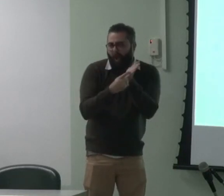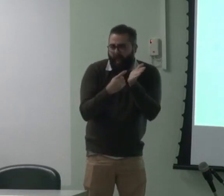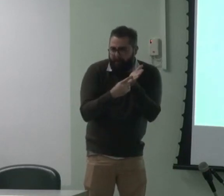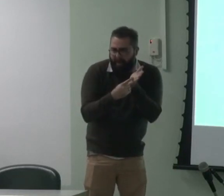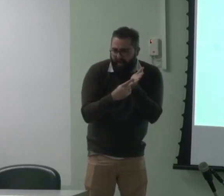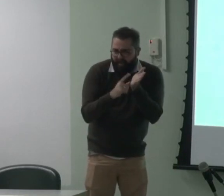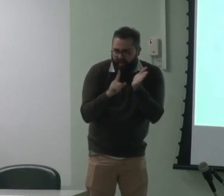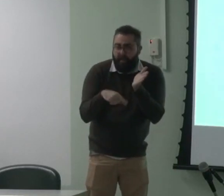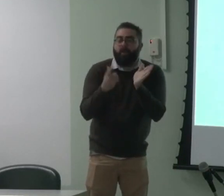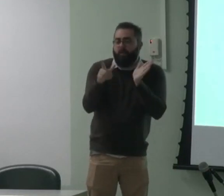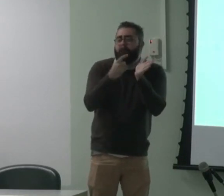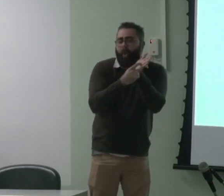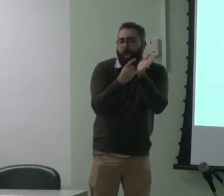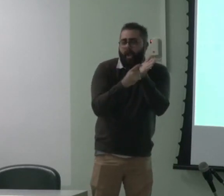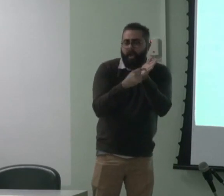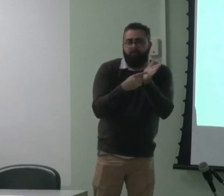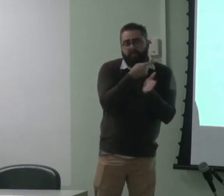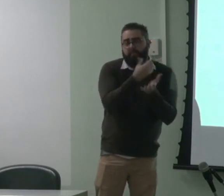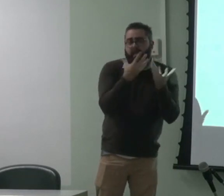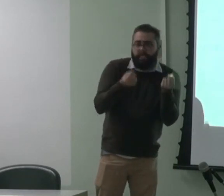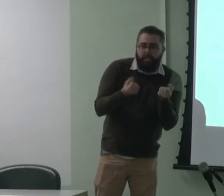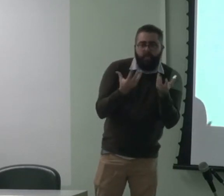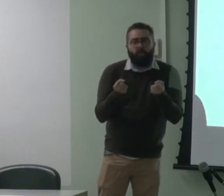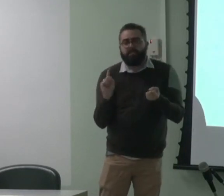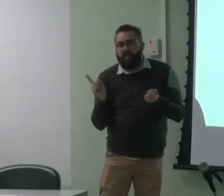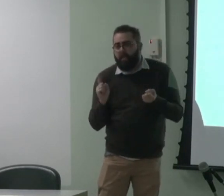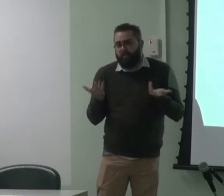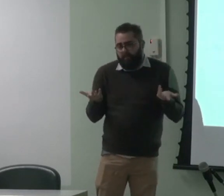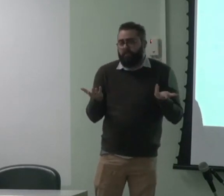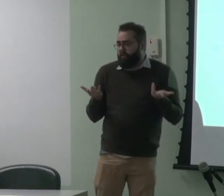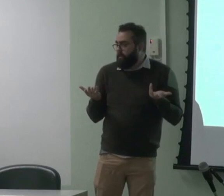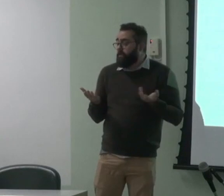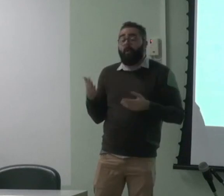objects. So, my question,